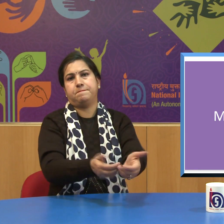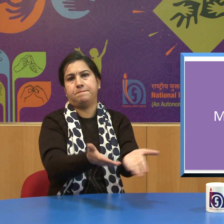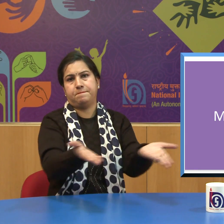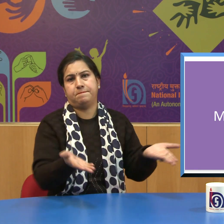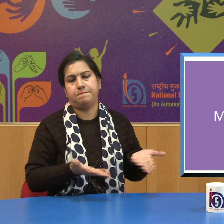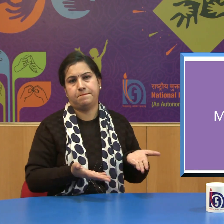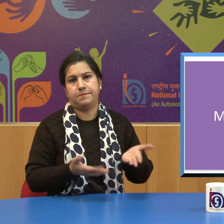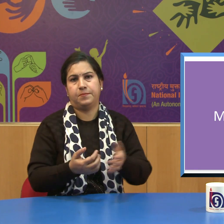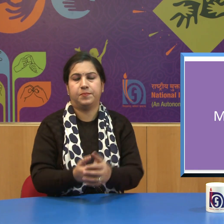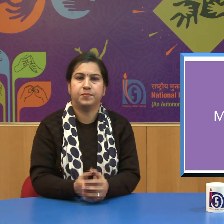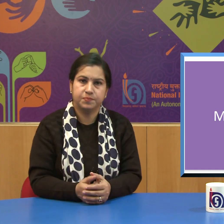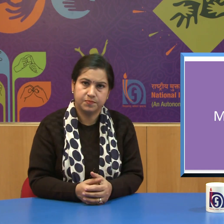other.